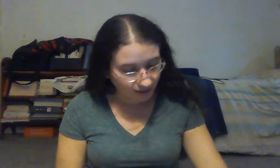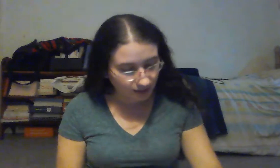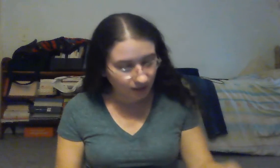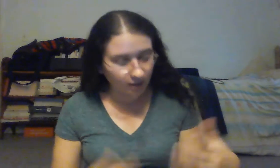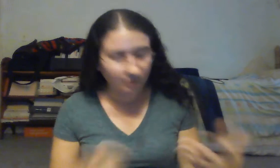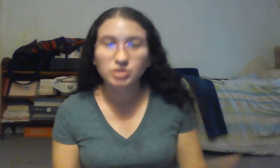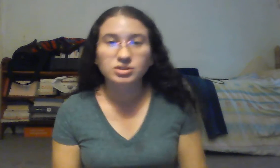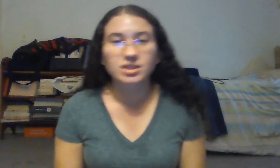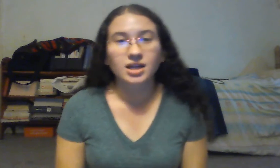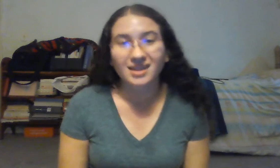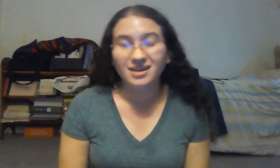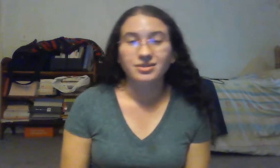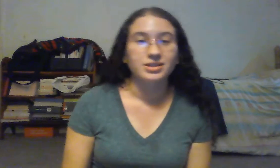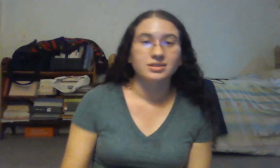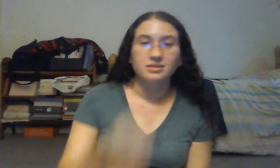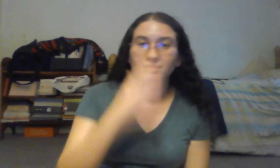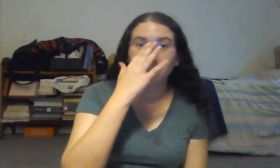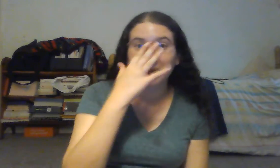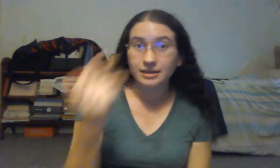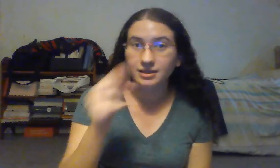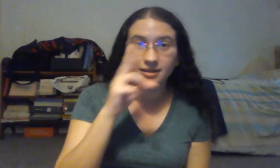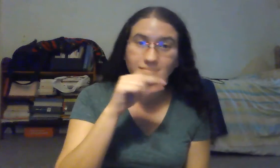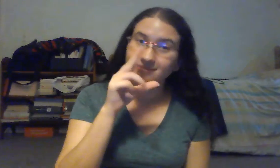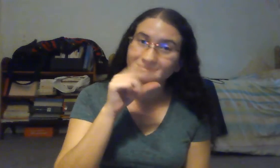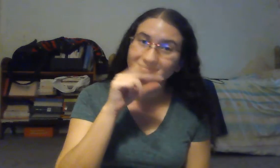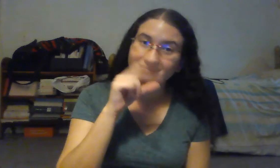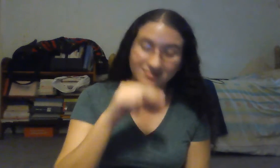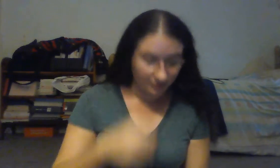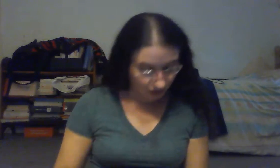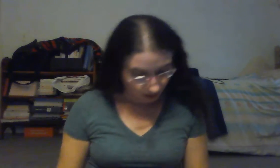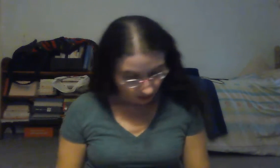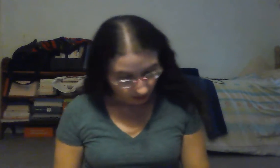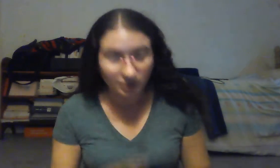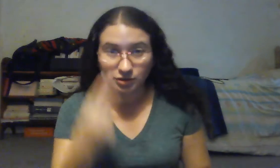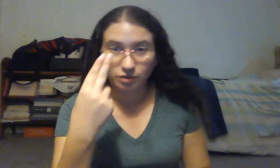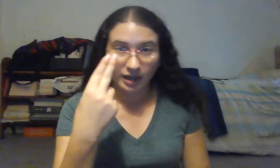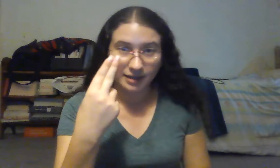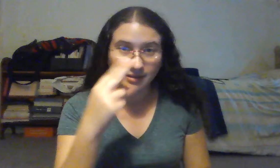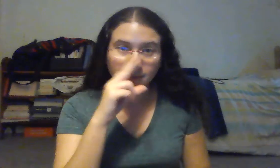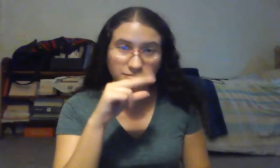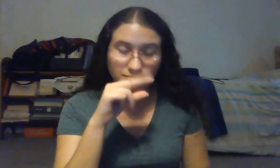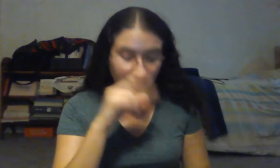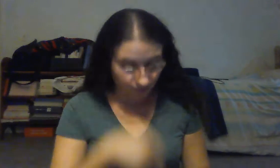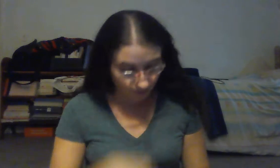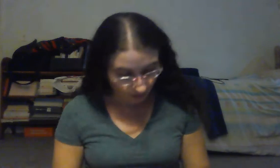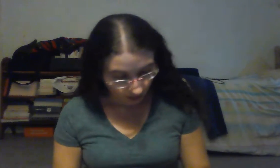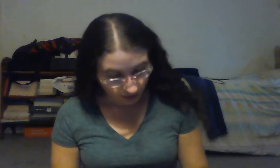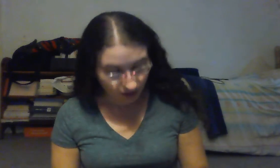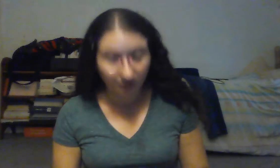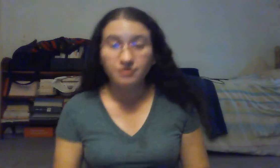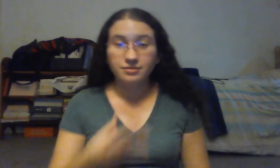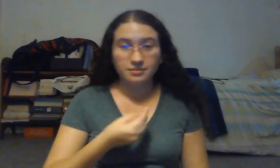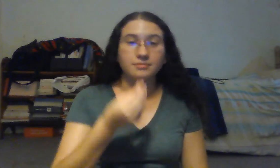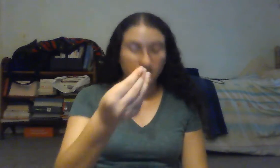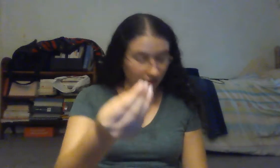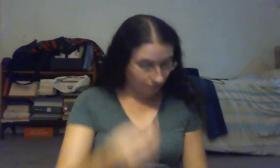Funny, amusing, hilarious, appealing. It's two-handed. Give, right? Already